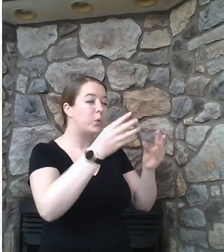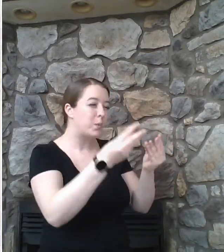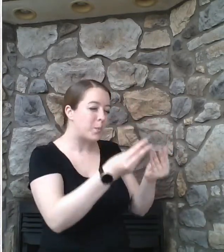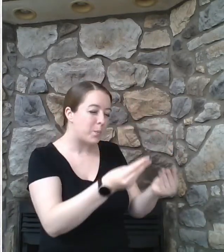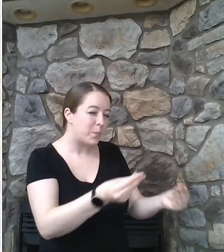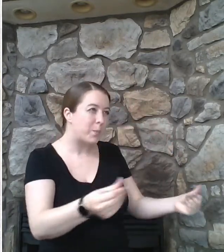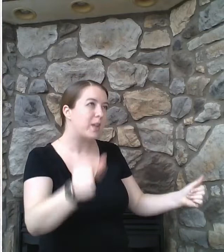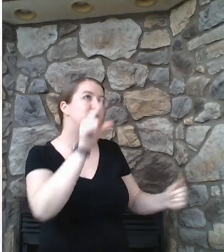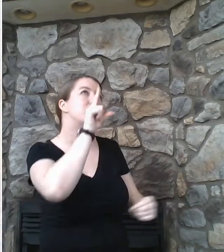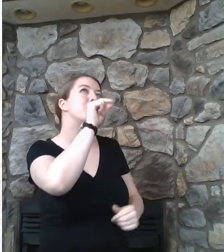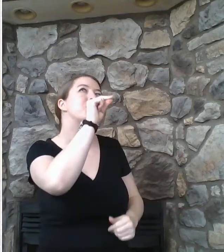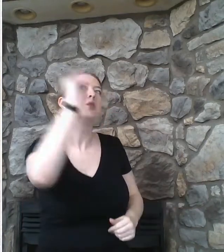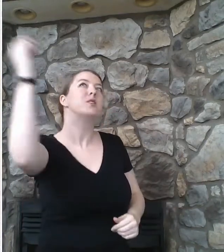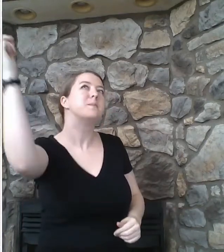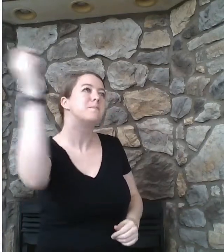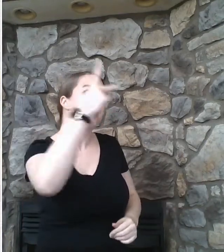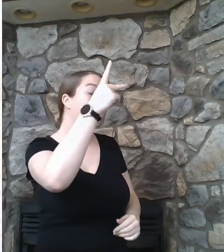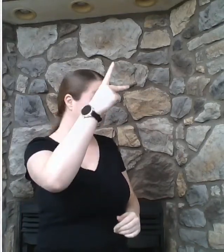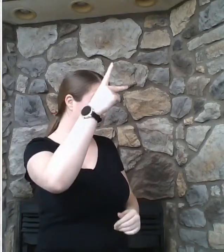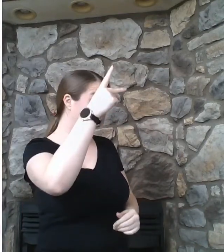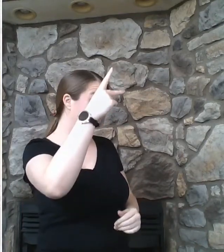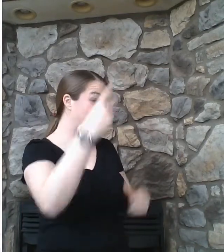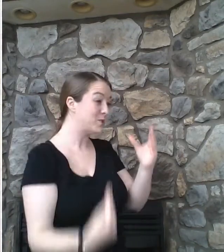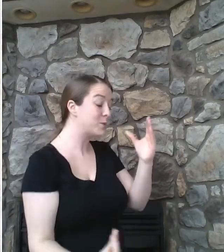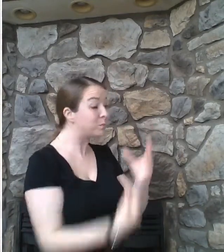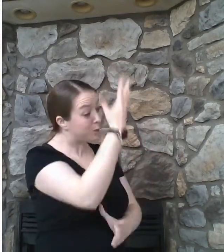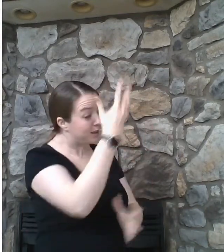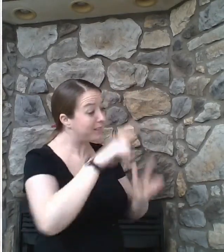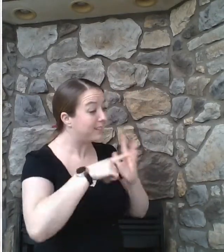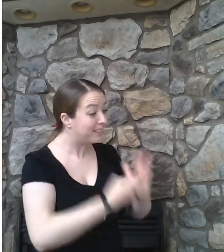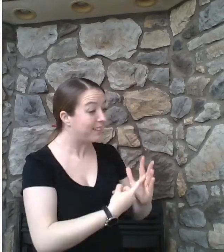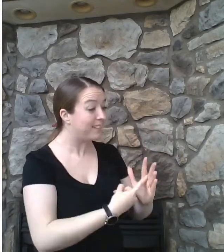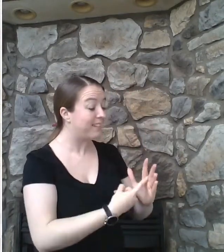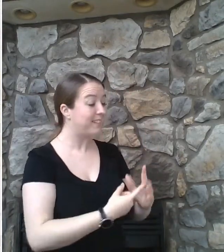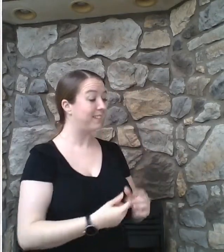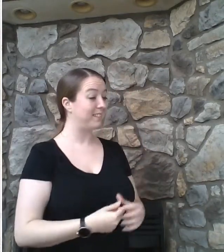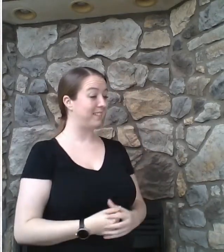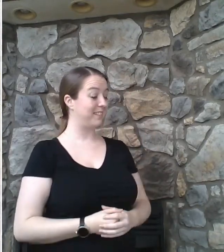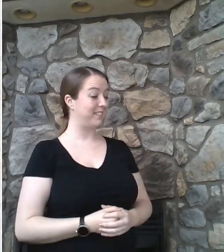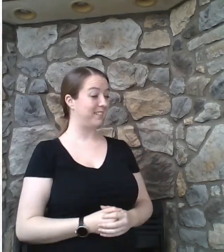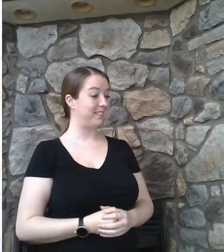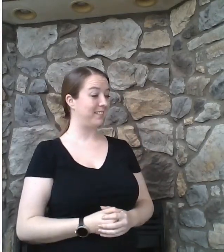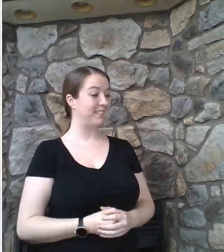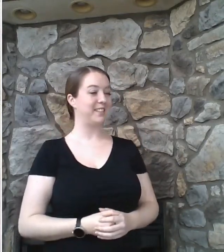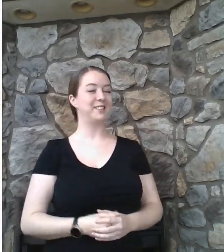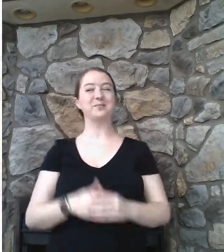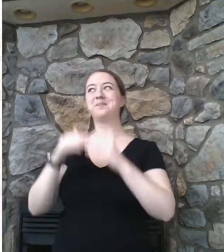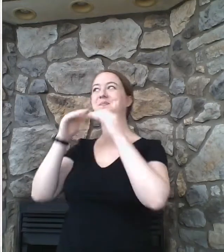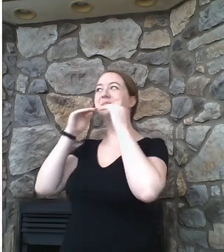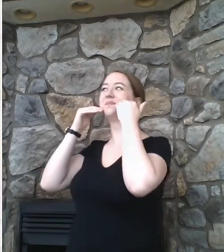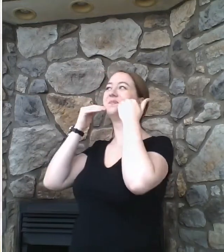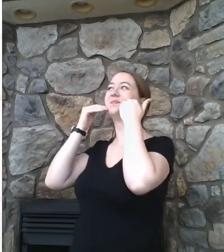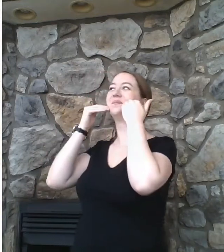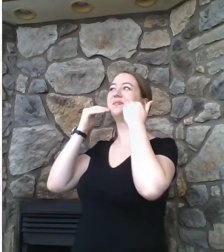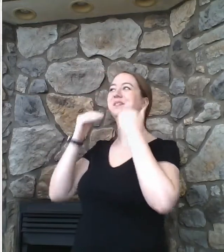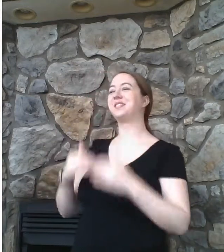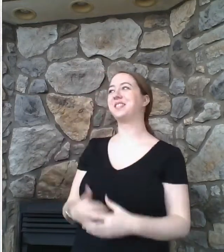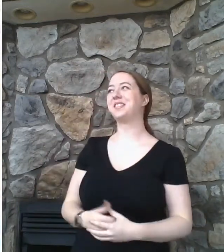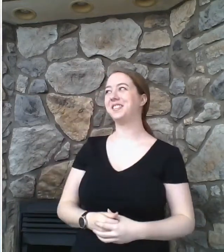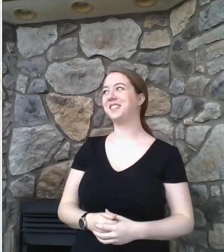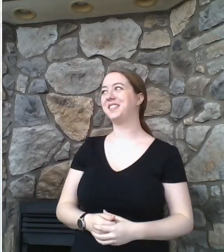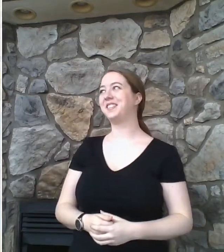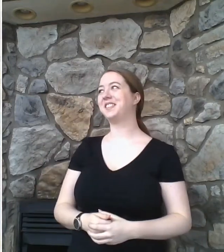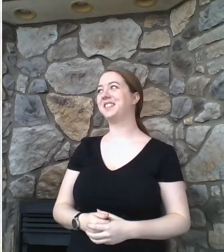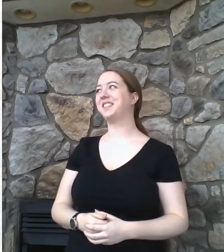melts and the birds come back, is the beginning of spring, his mother said. The little boy